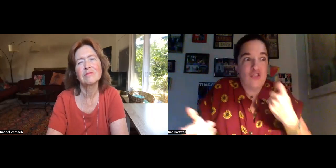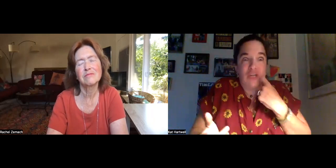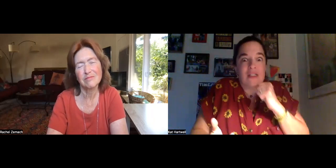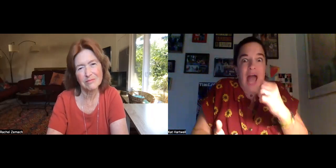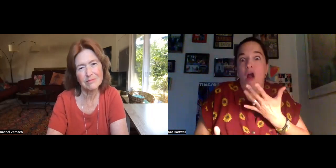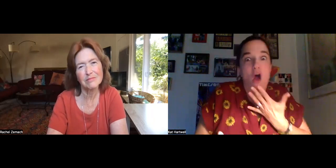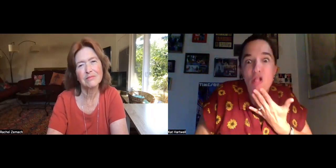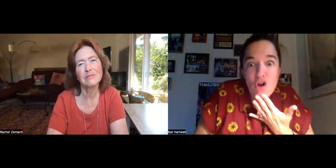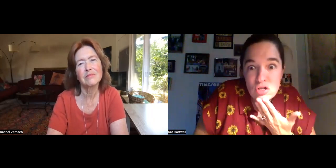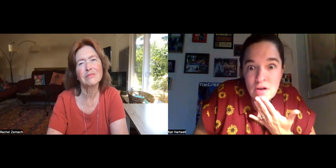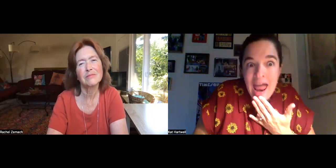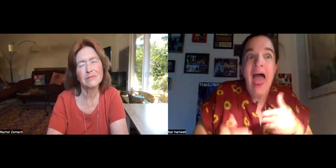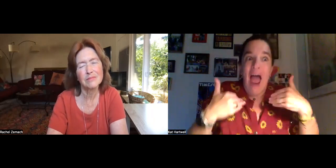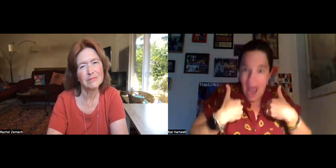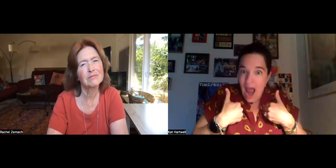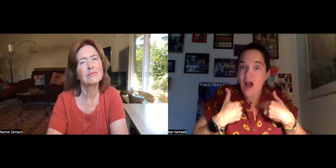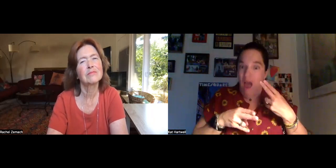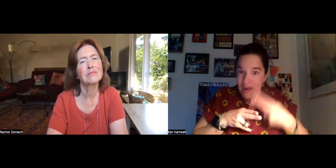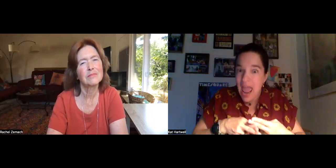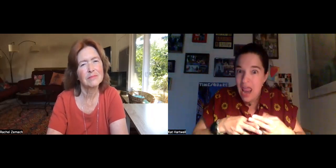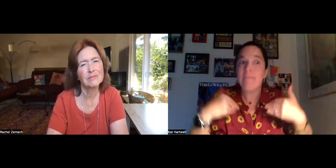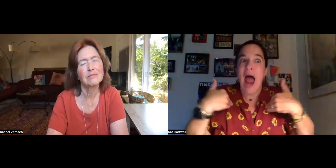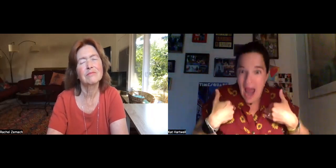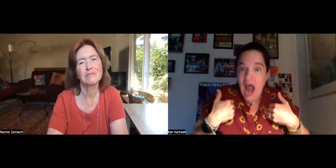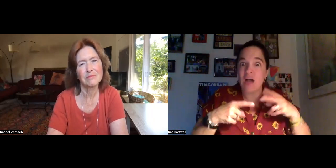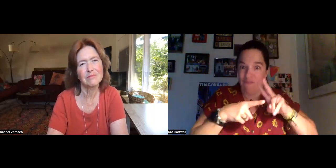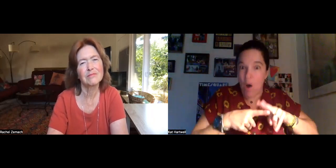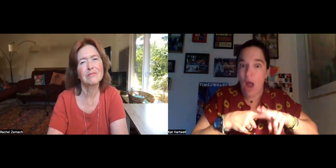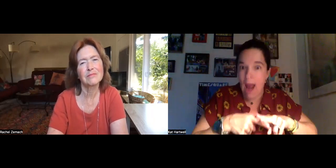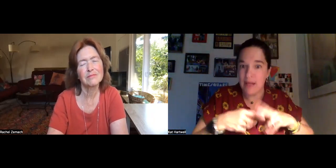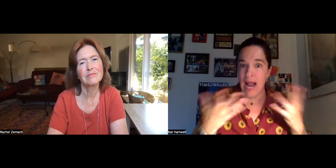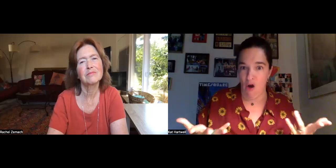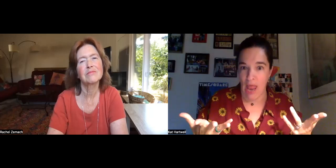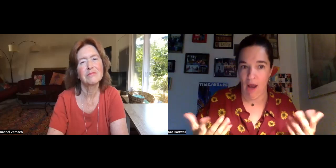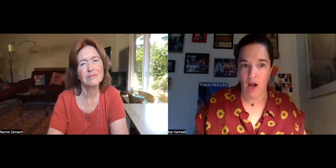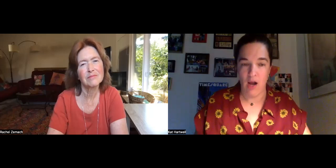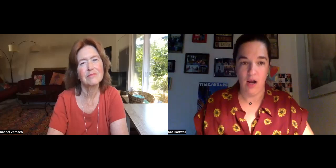should not color, had a name, had vocabulary?